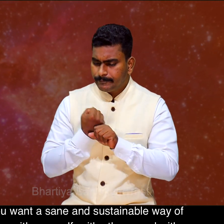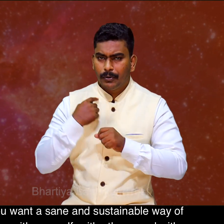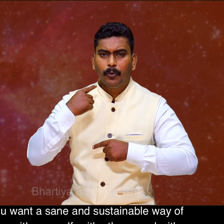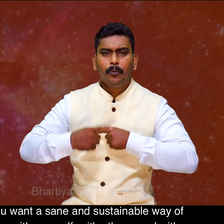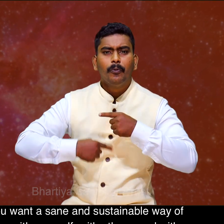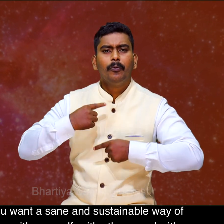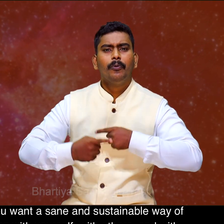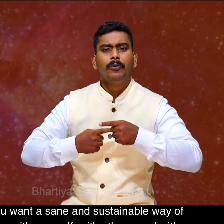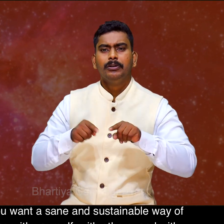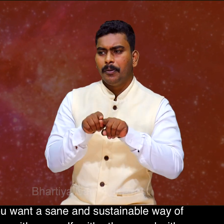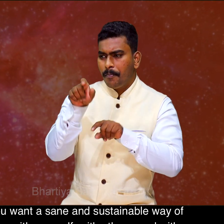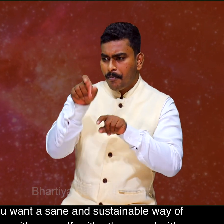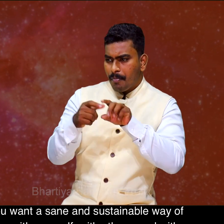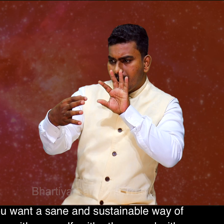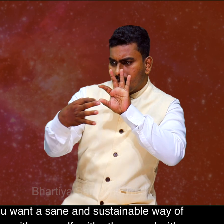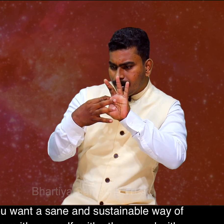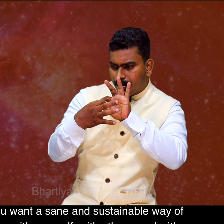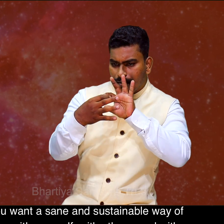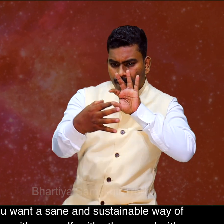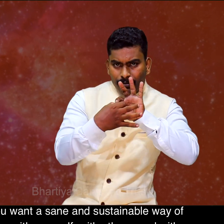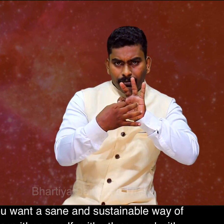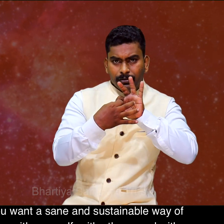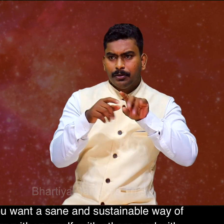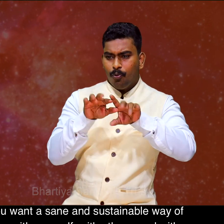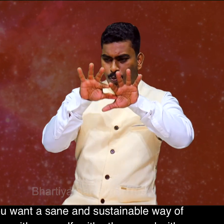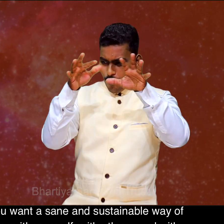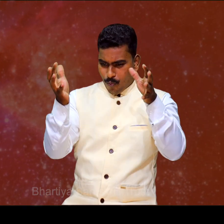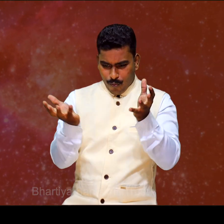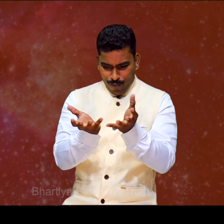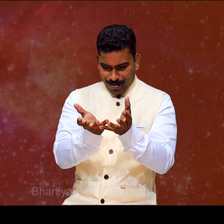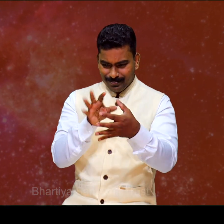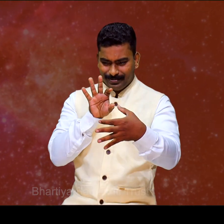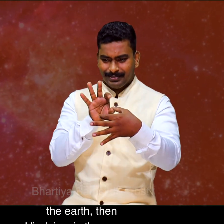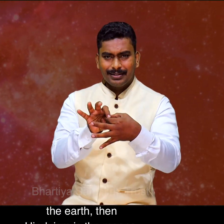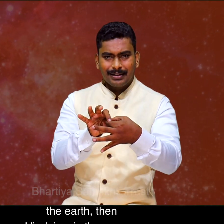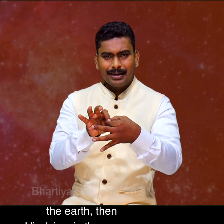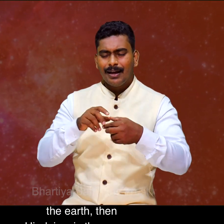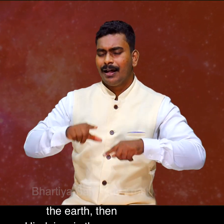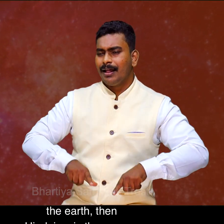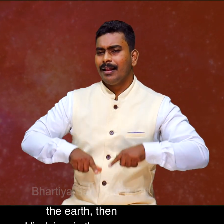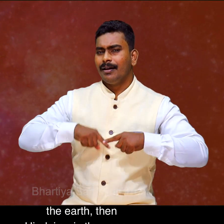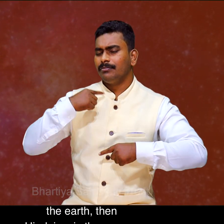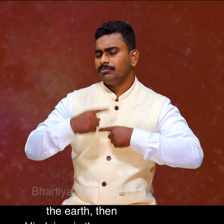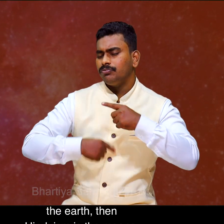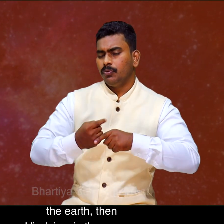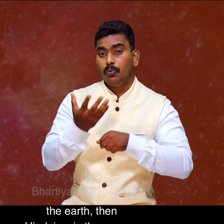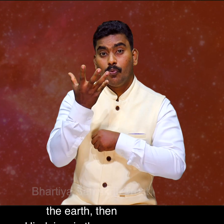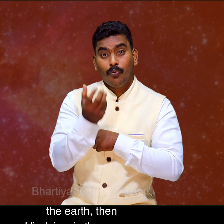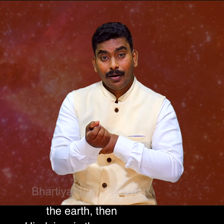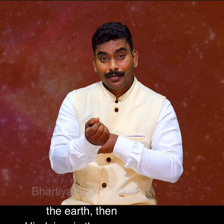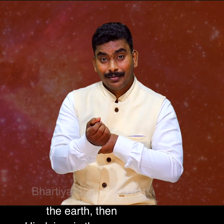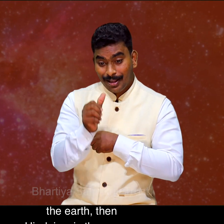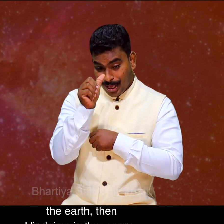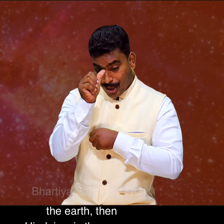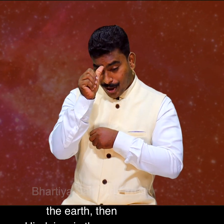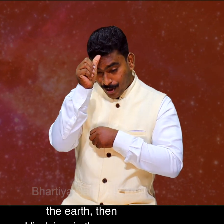of living with yourself and living with others, living with the earth,